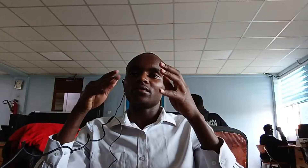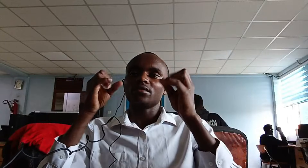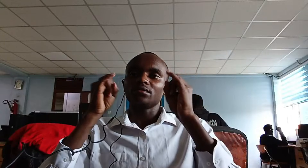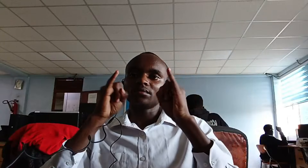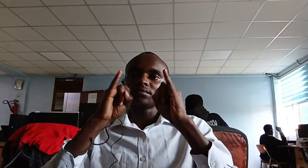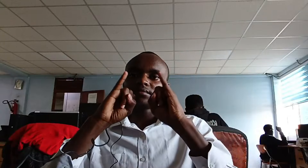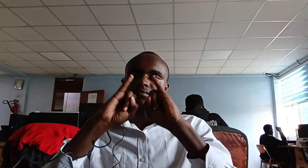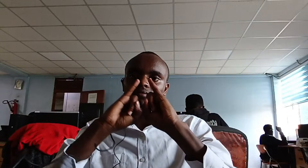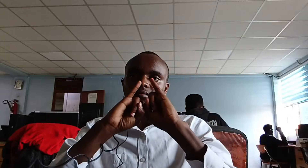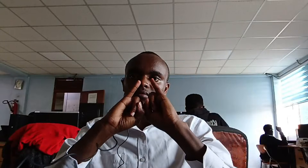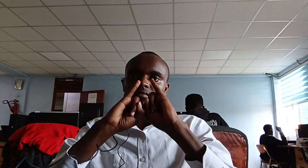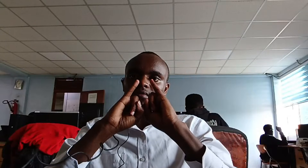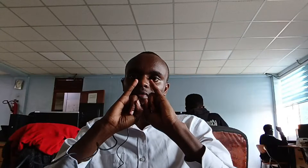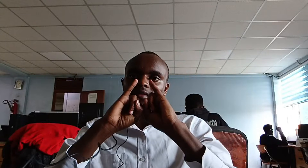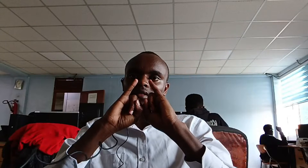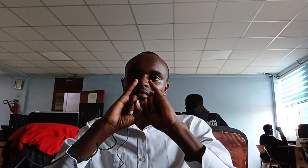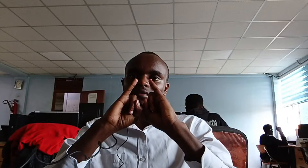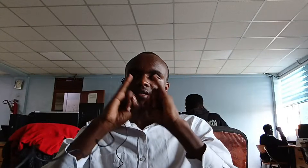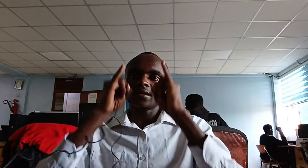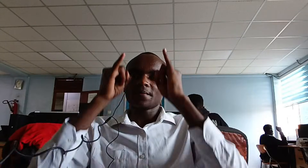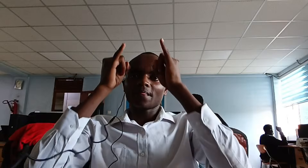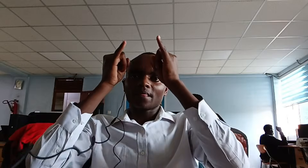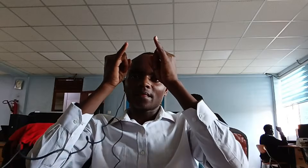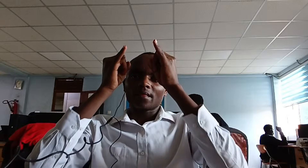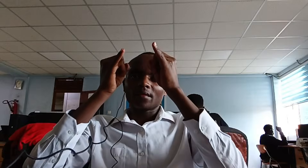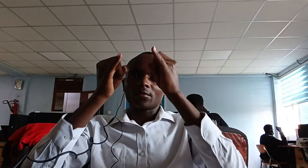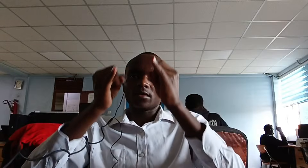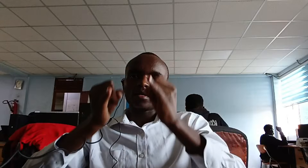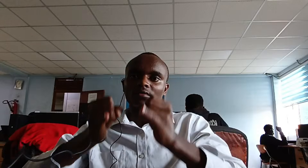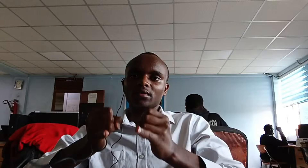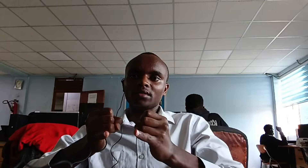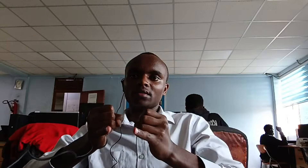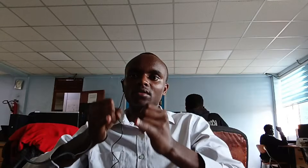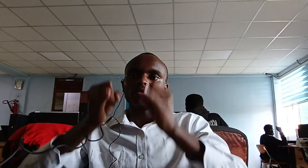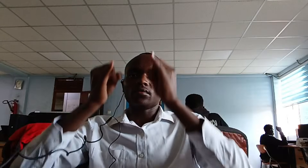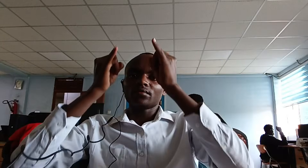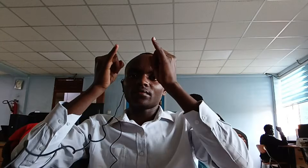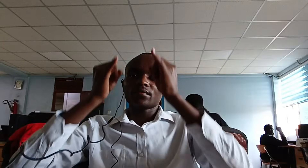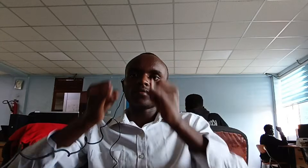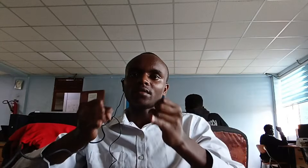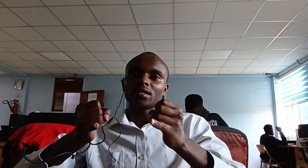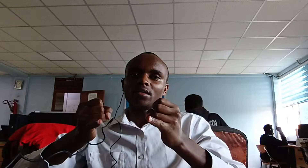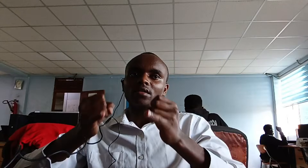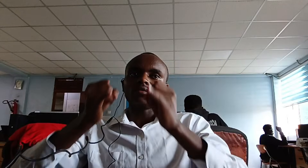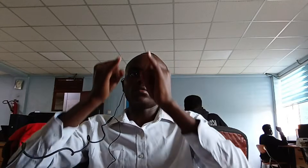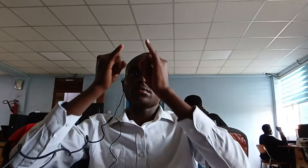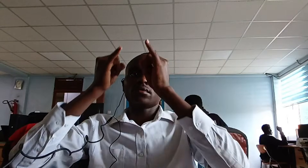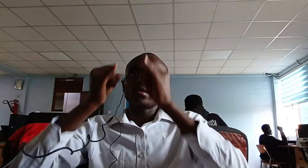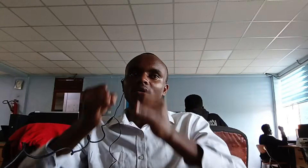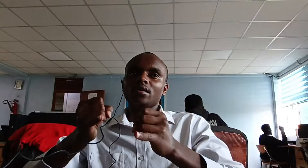new. The index finger going downwards. New, new,